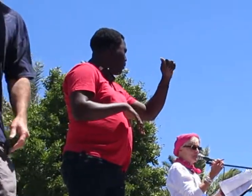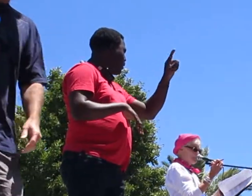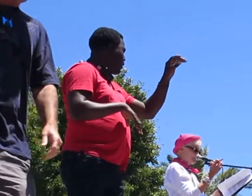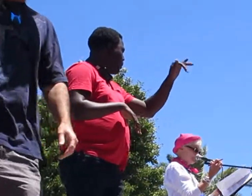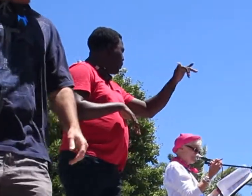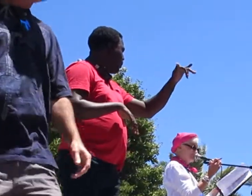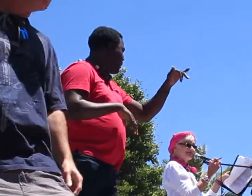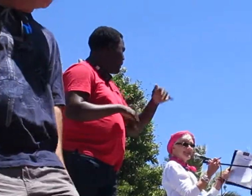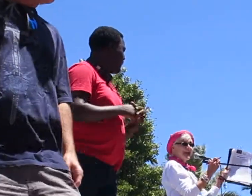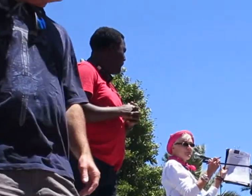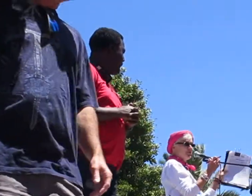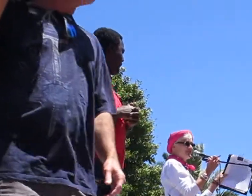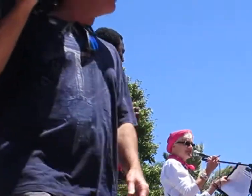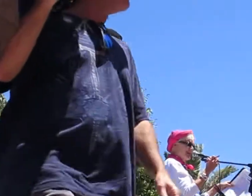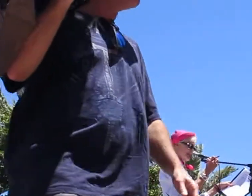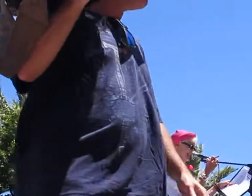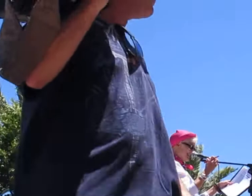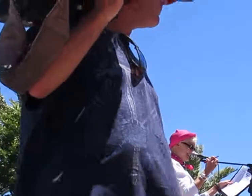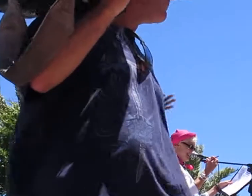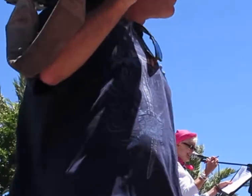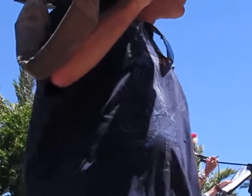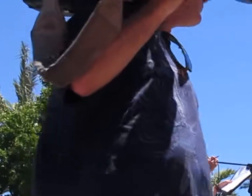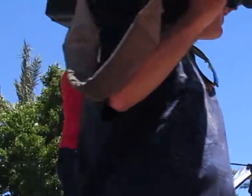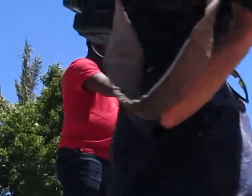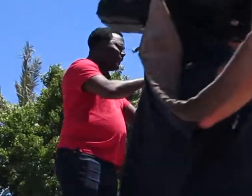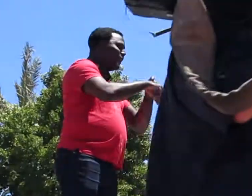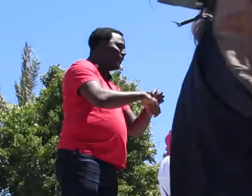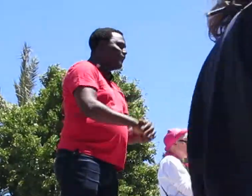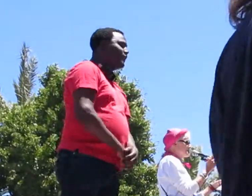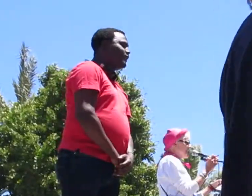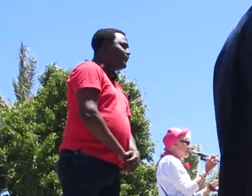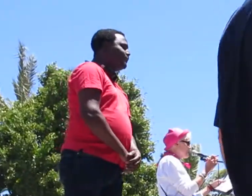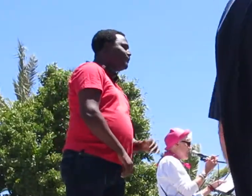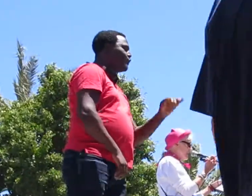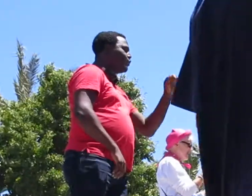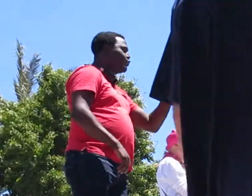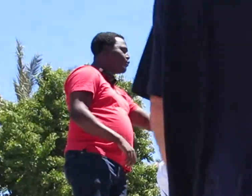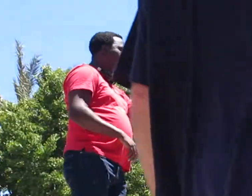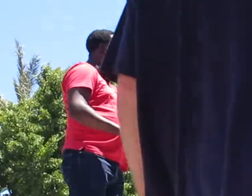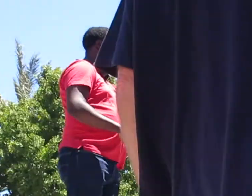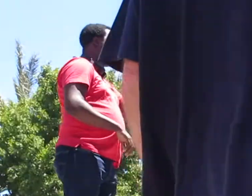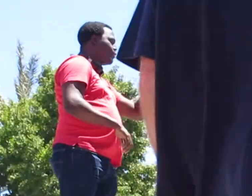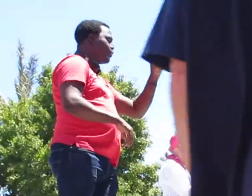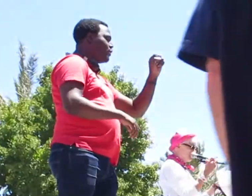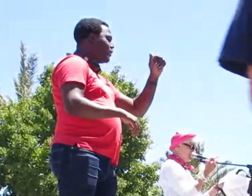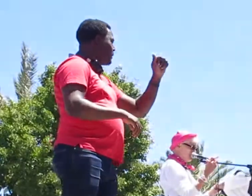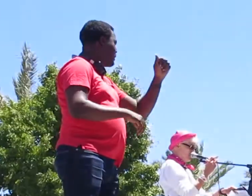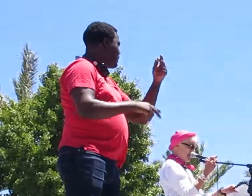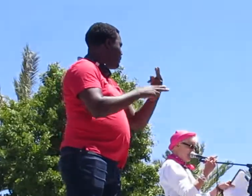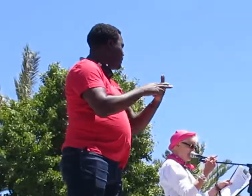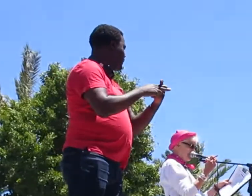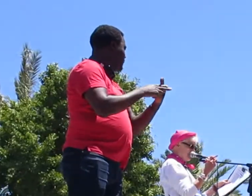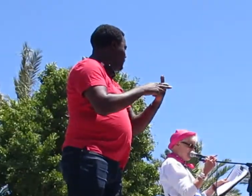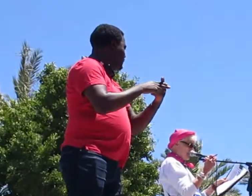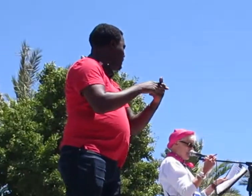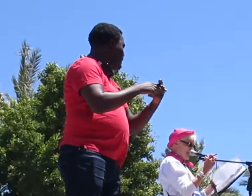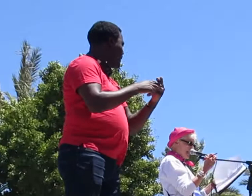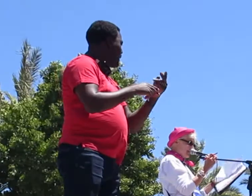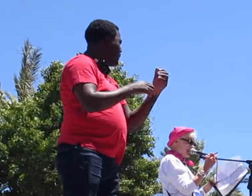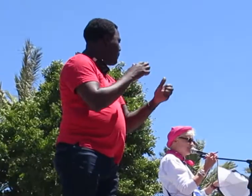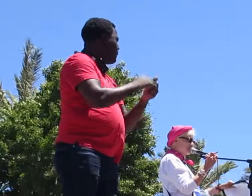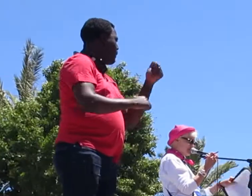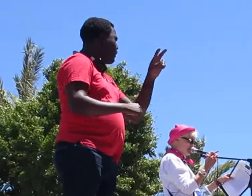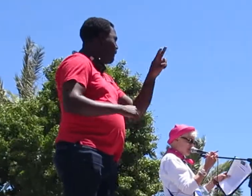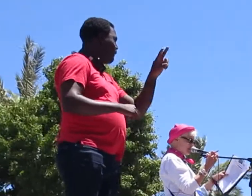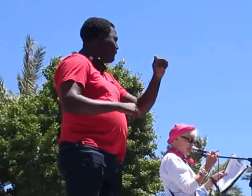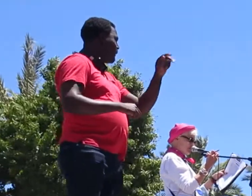Theater. Perfect timing. Julia was named the Bay Area's most valuable player at